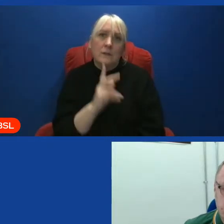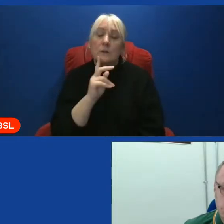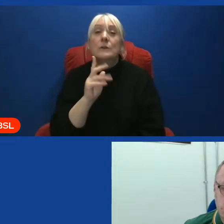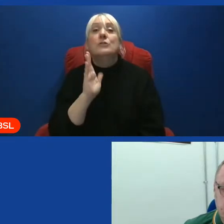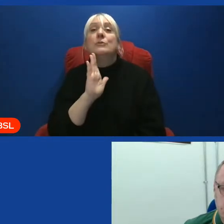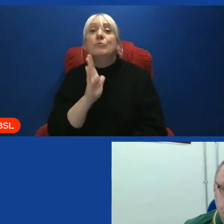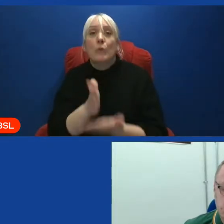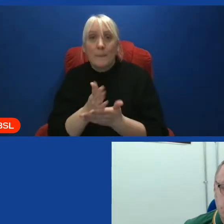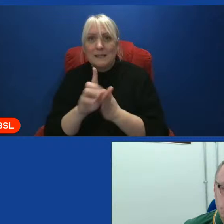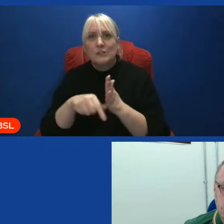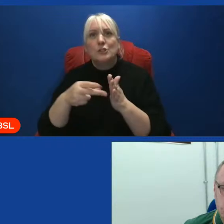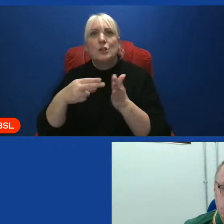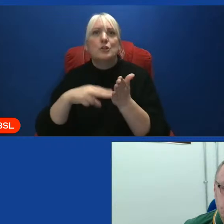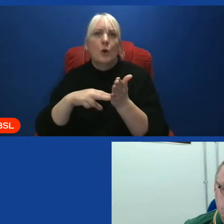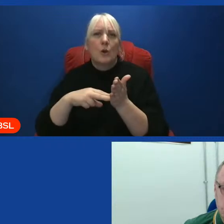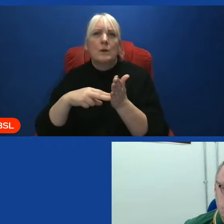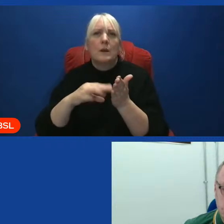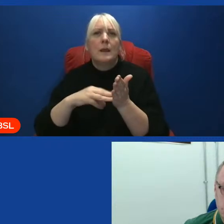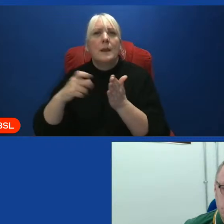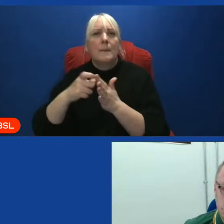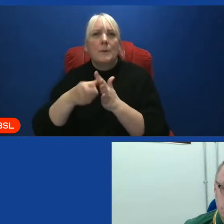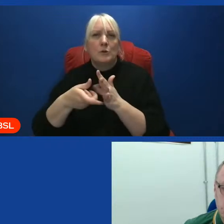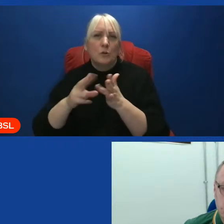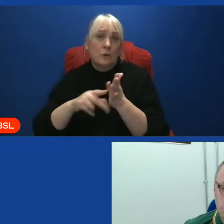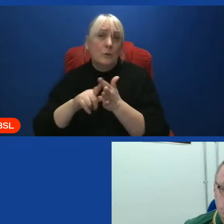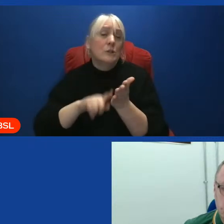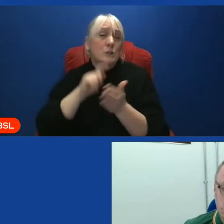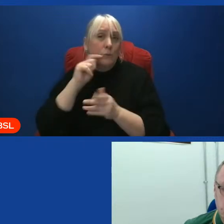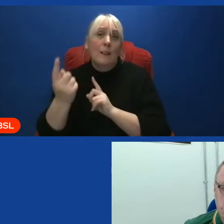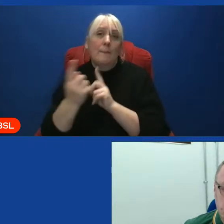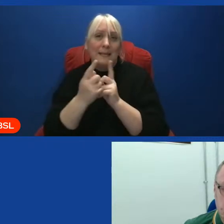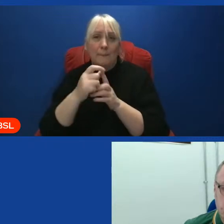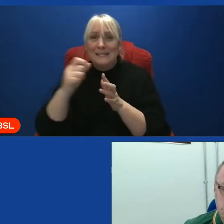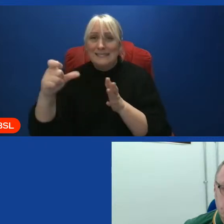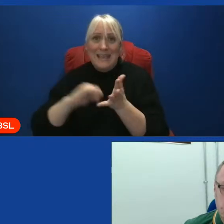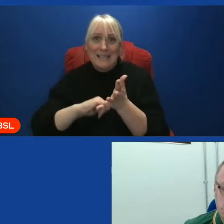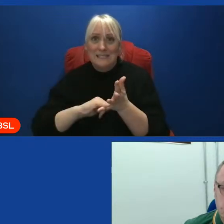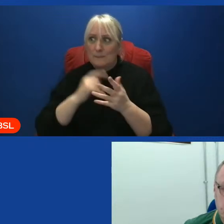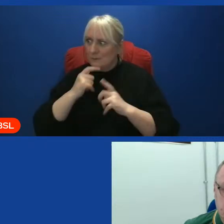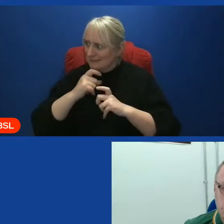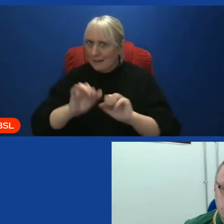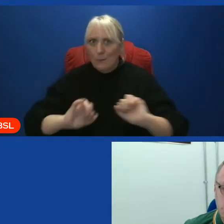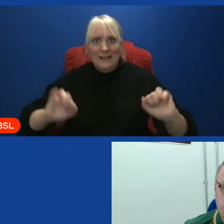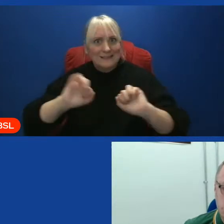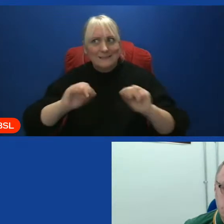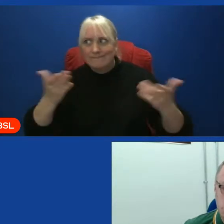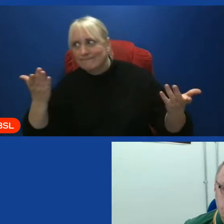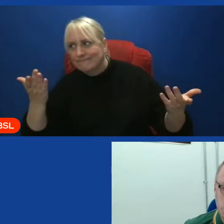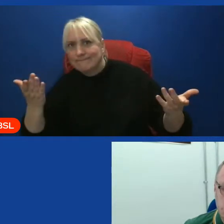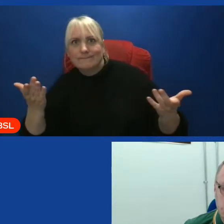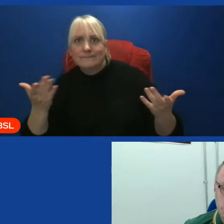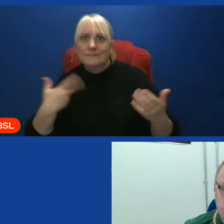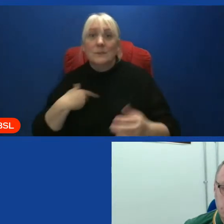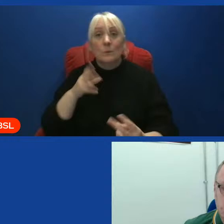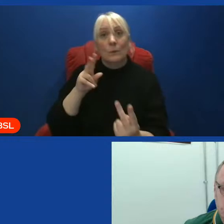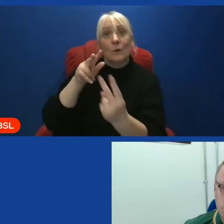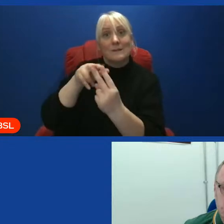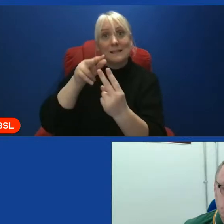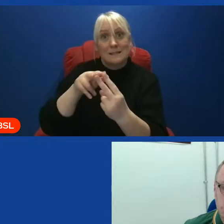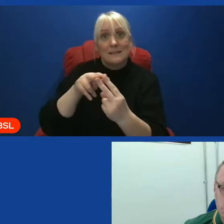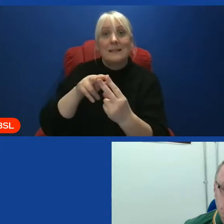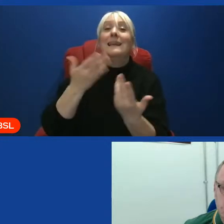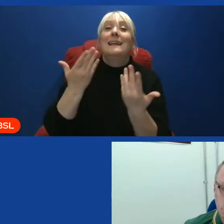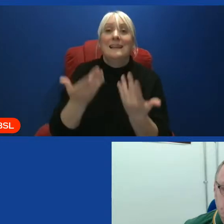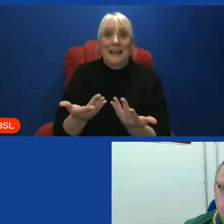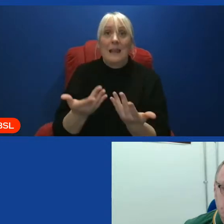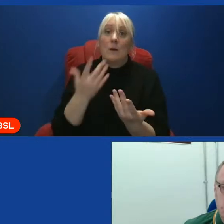that she would come and meet with PCS. We are still waiting for that meeting to happen, but we are writing to her again, and we are now. We requested a meeting. We will now be